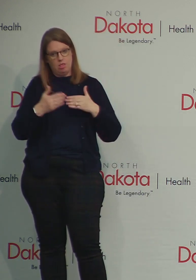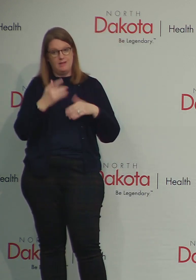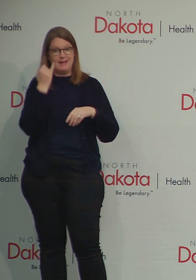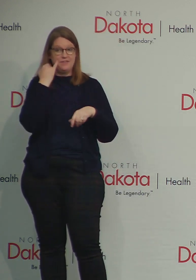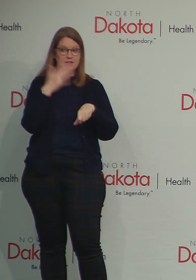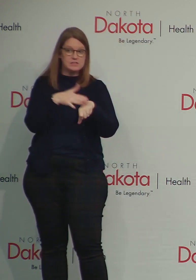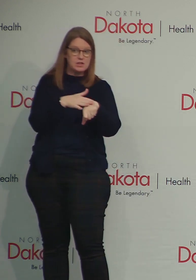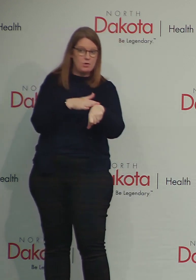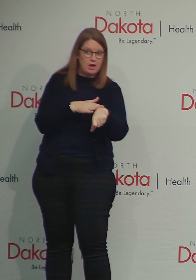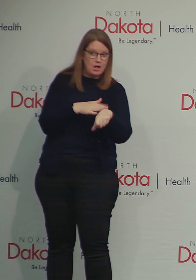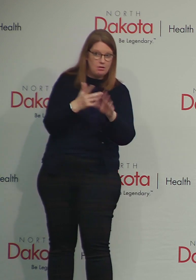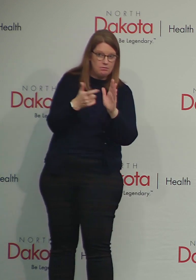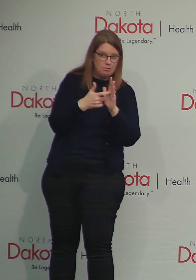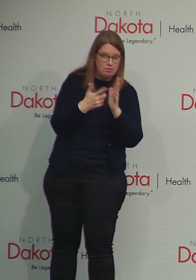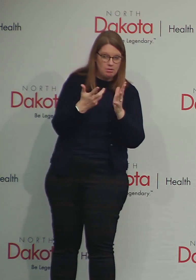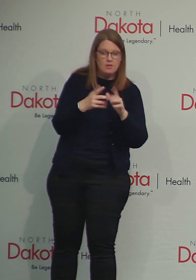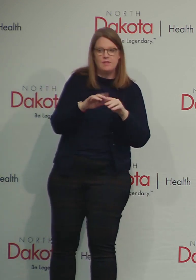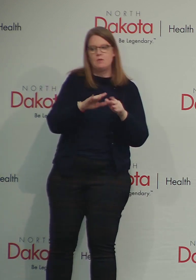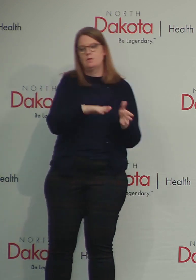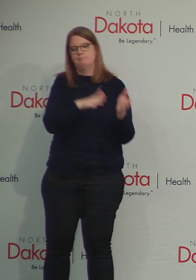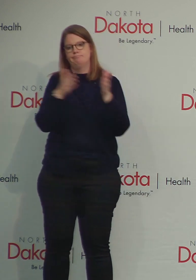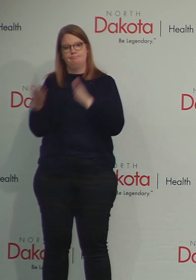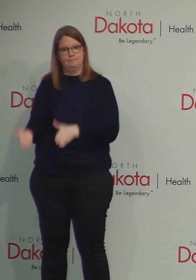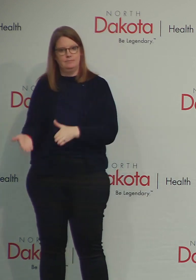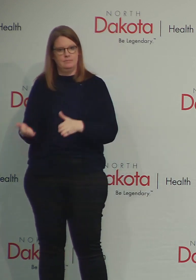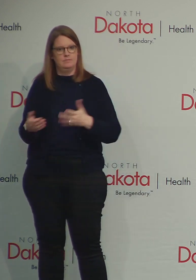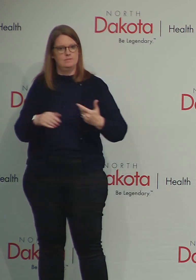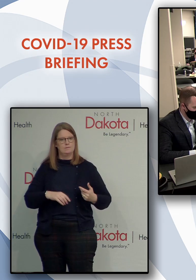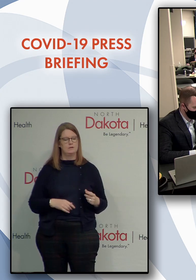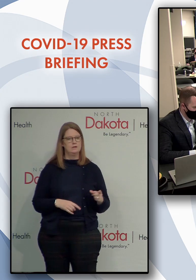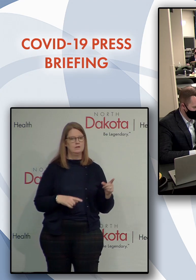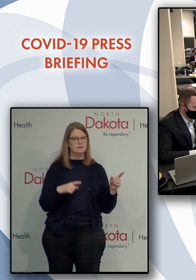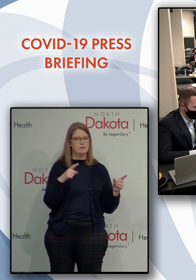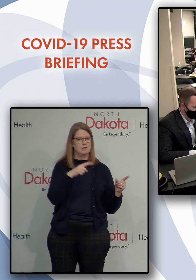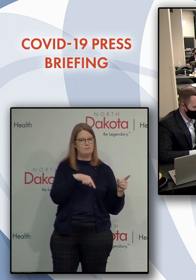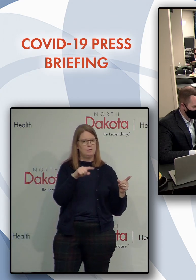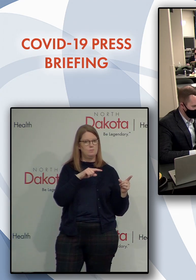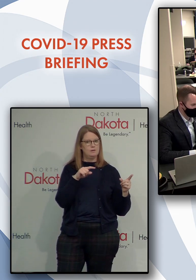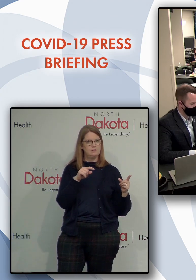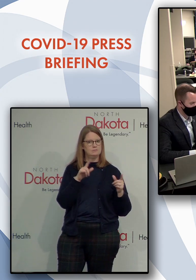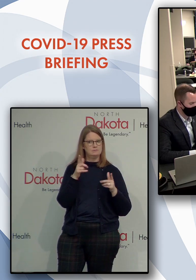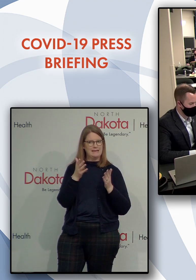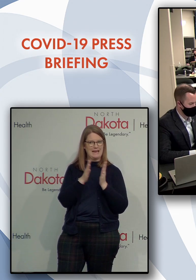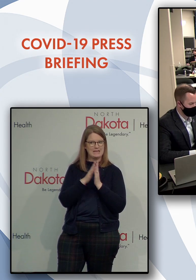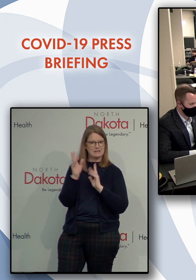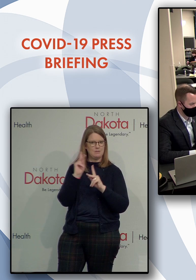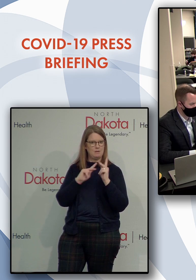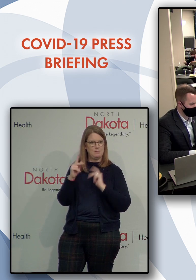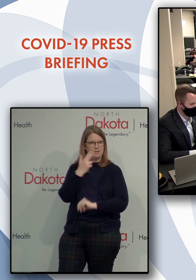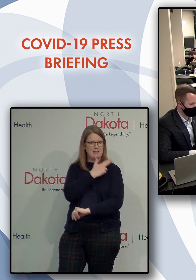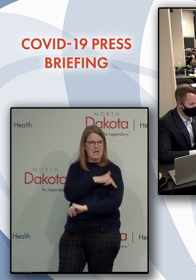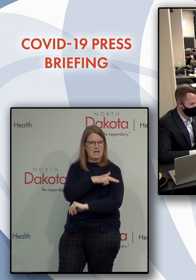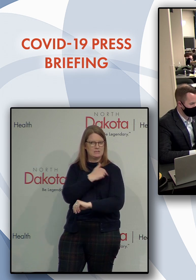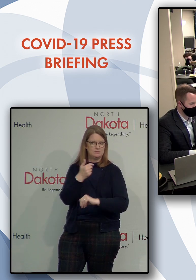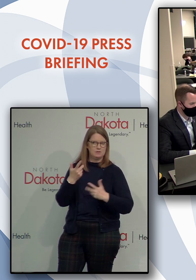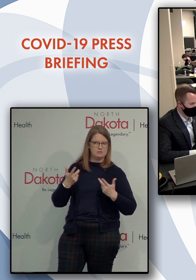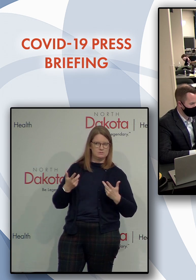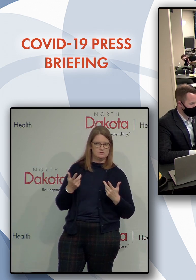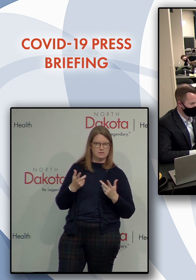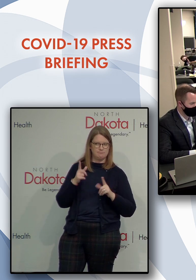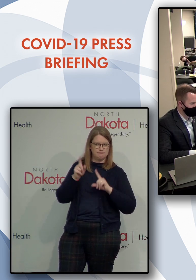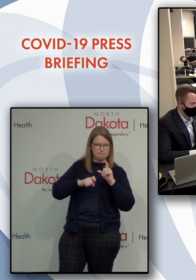of vaccination and subsequent priority groups. Have you guys been surveying people in the hospitals, I think, a little bit on that